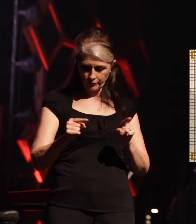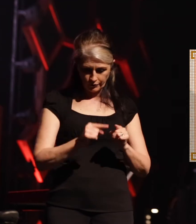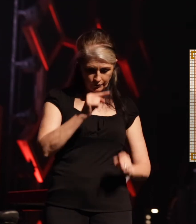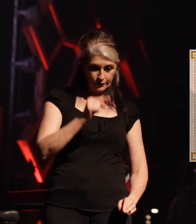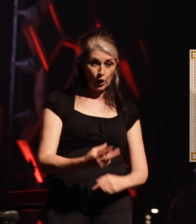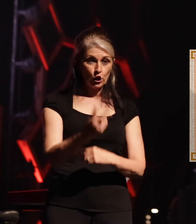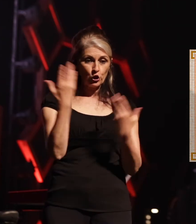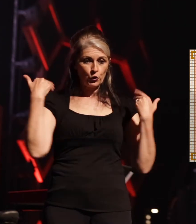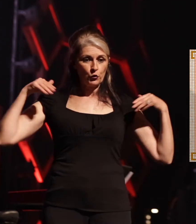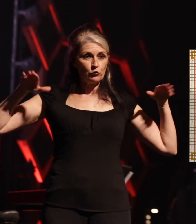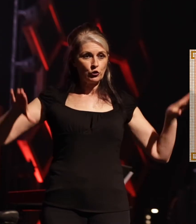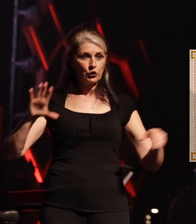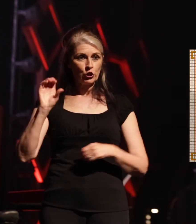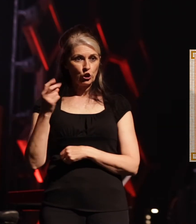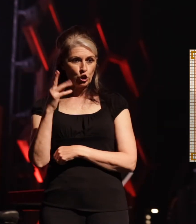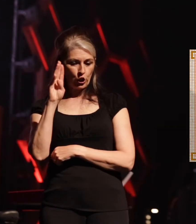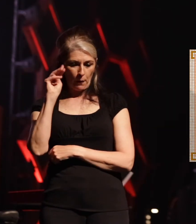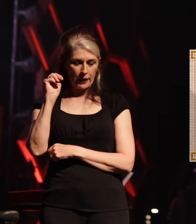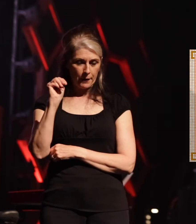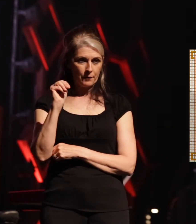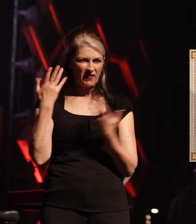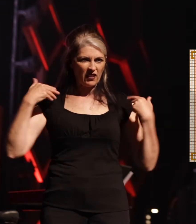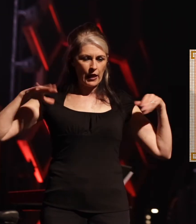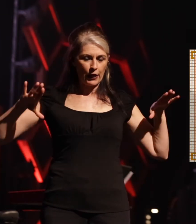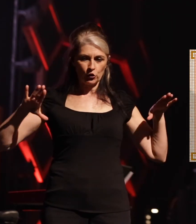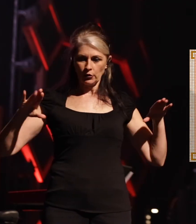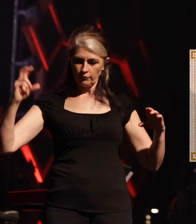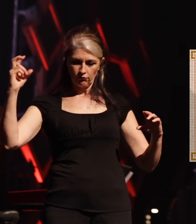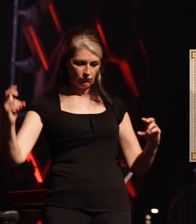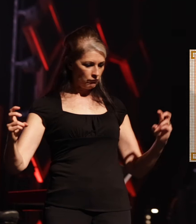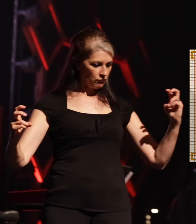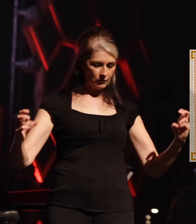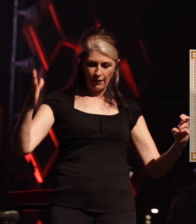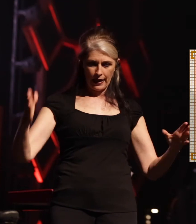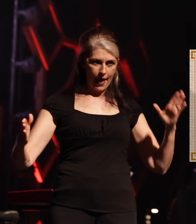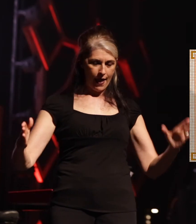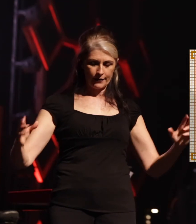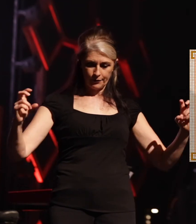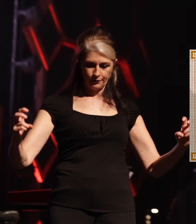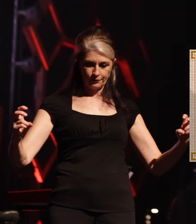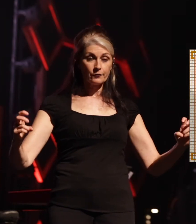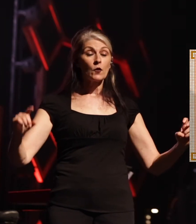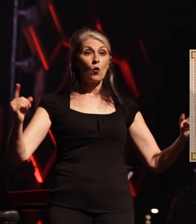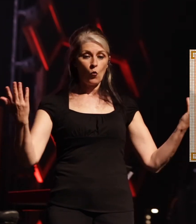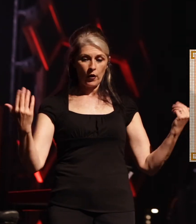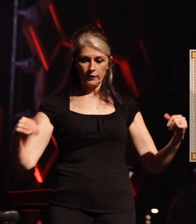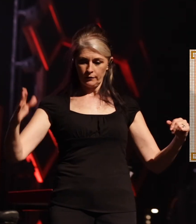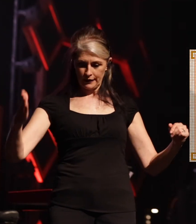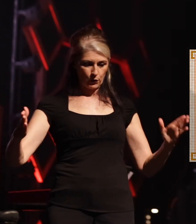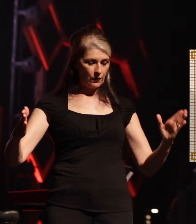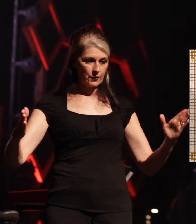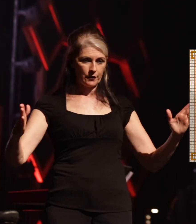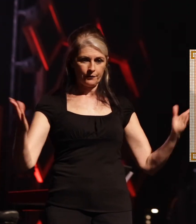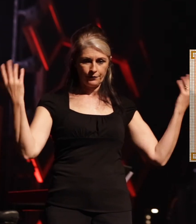out of hammered gold at the ends of the cover. Make one cherub on one end and the second cherub on